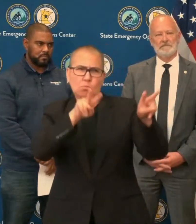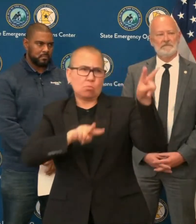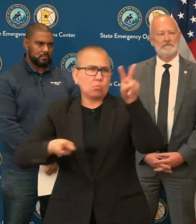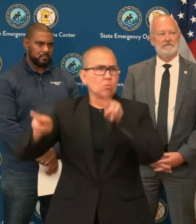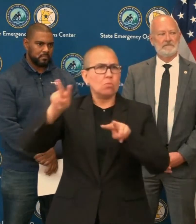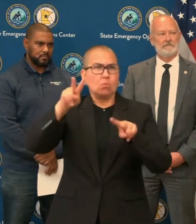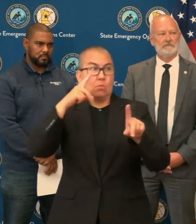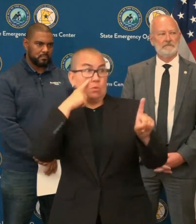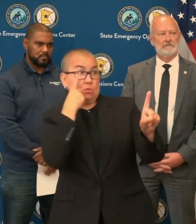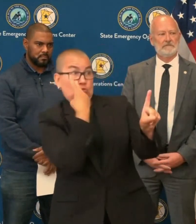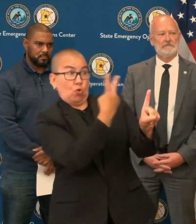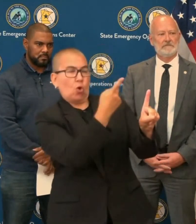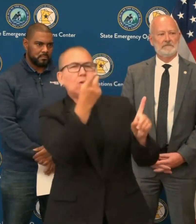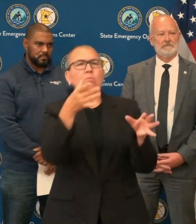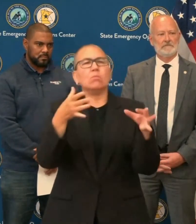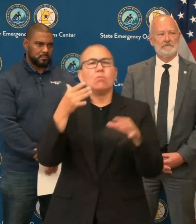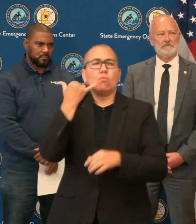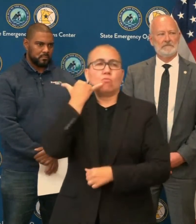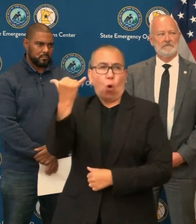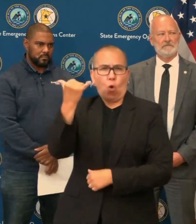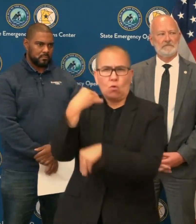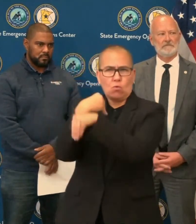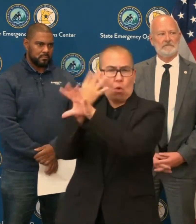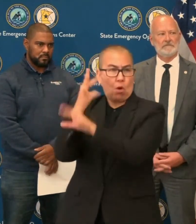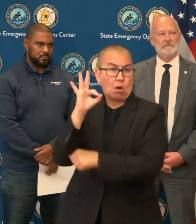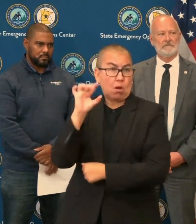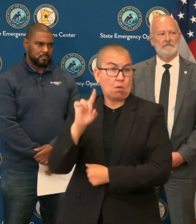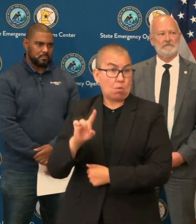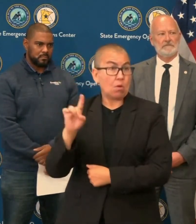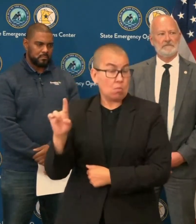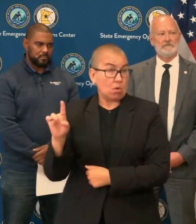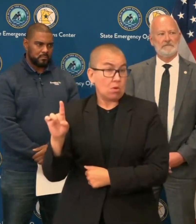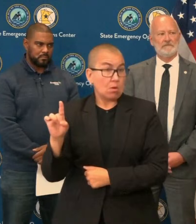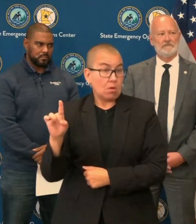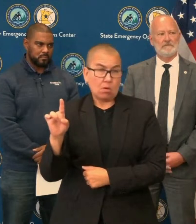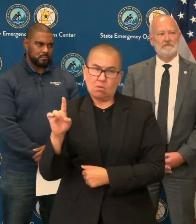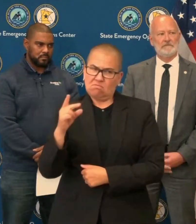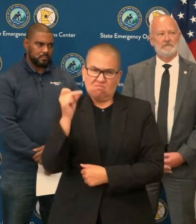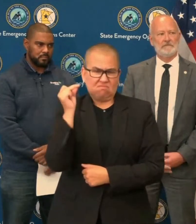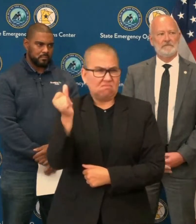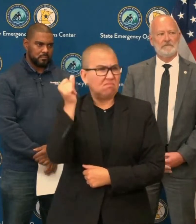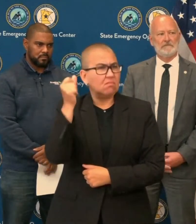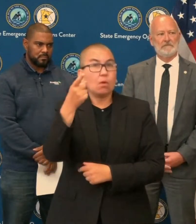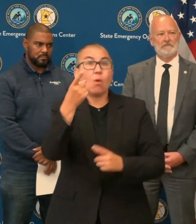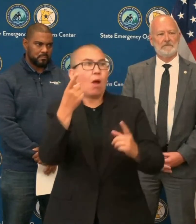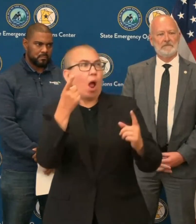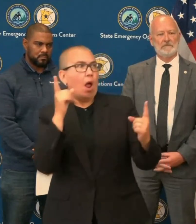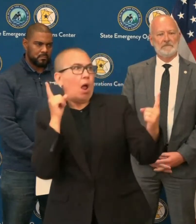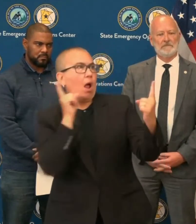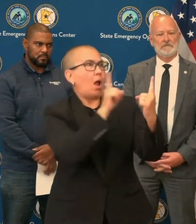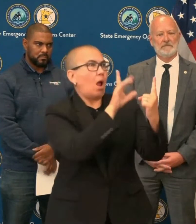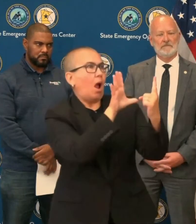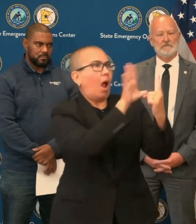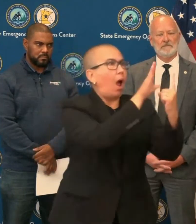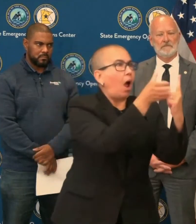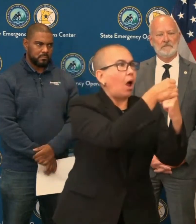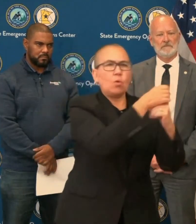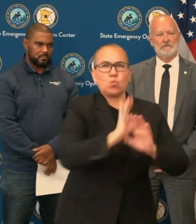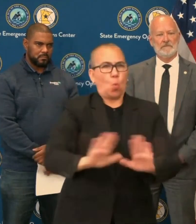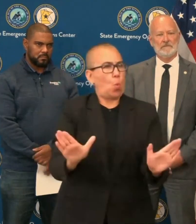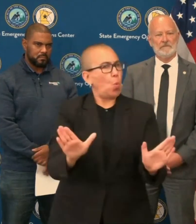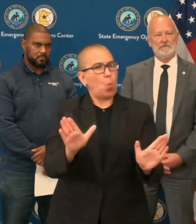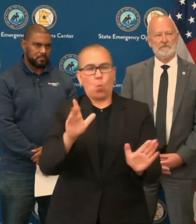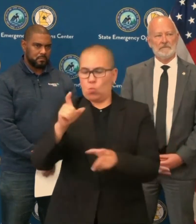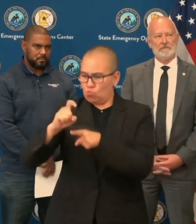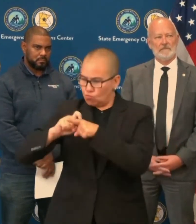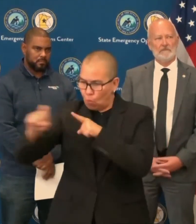911. Do not approach him. You should consider him armed and dangerous, and you should call 911 immediately with the